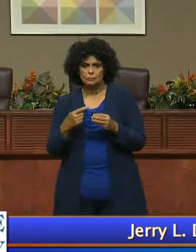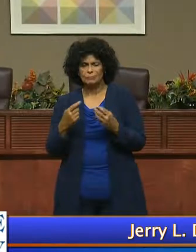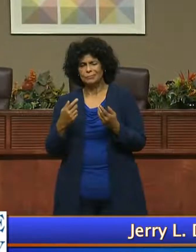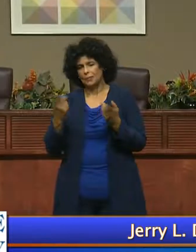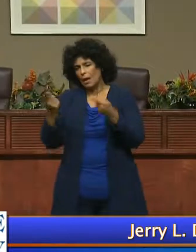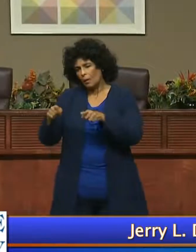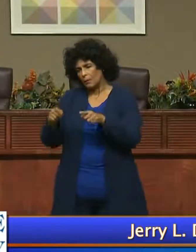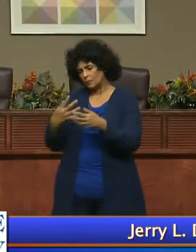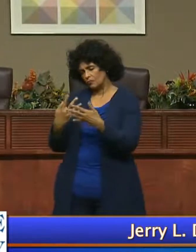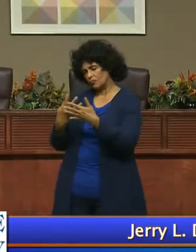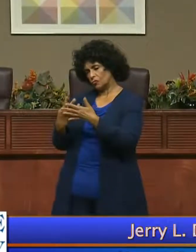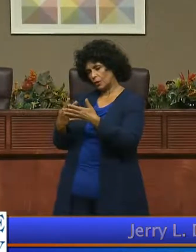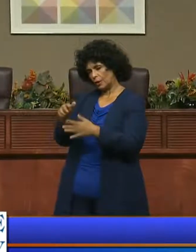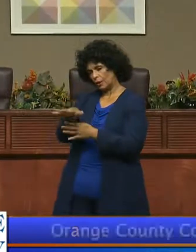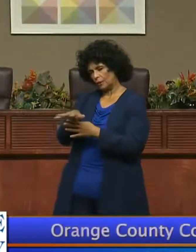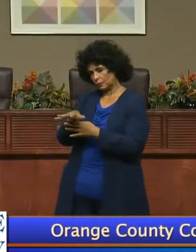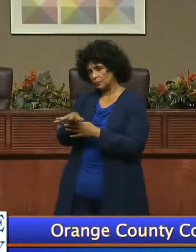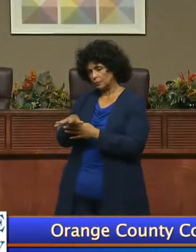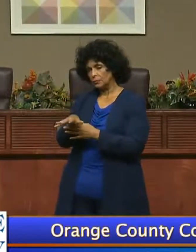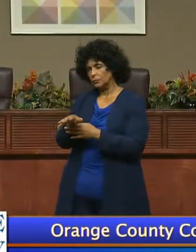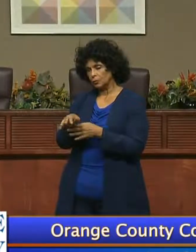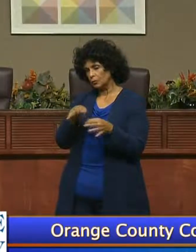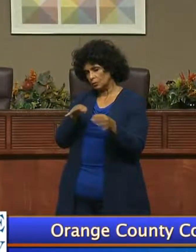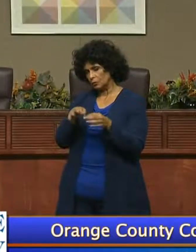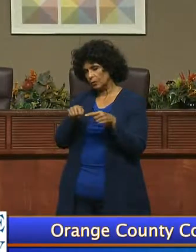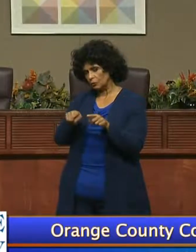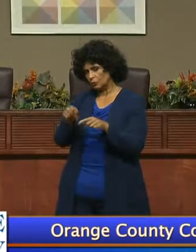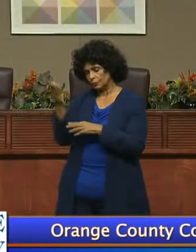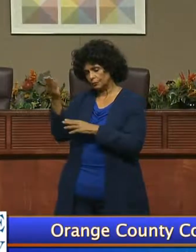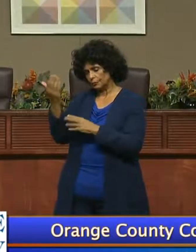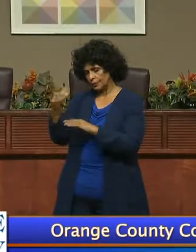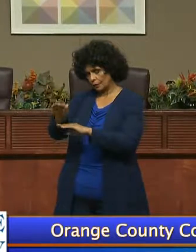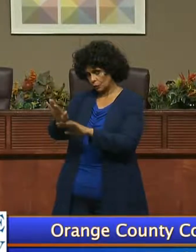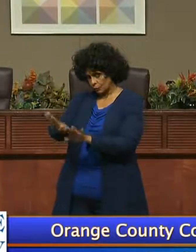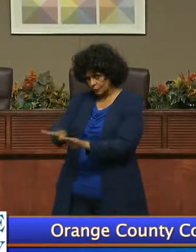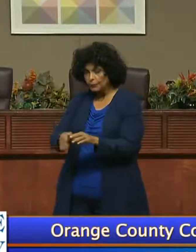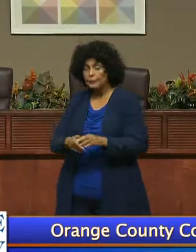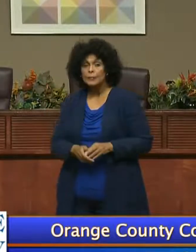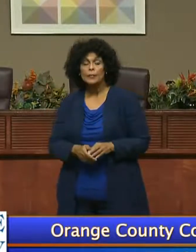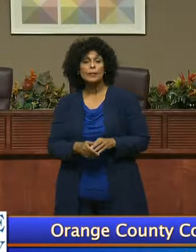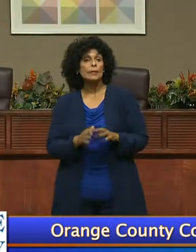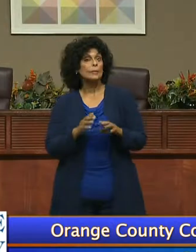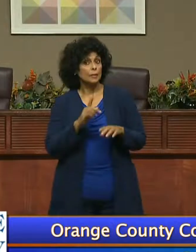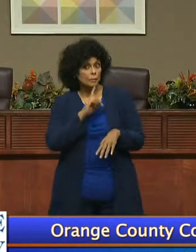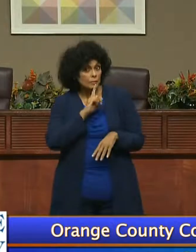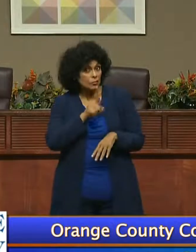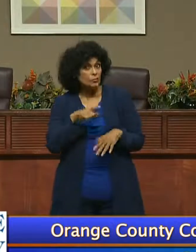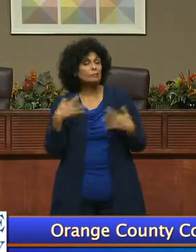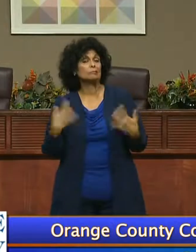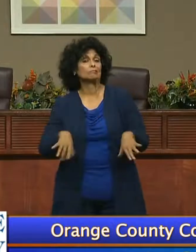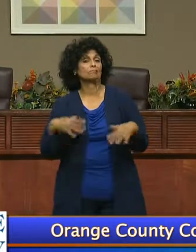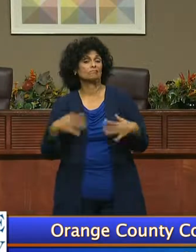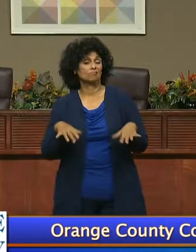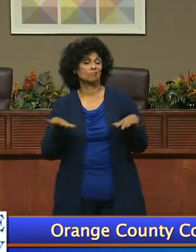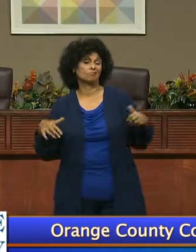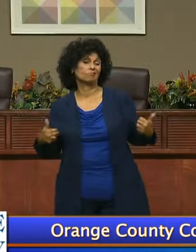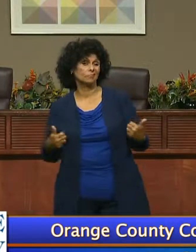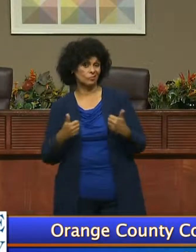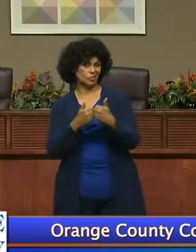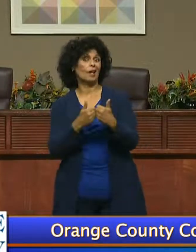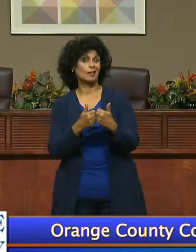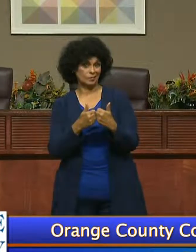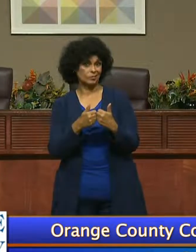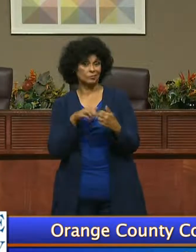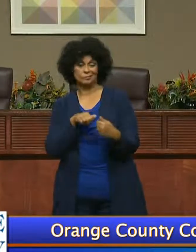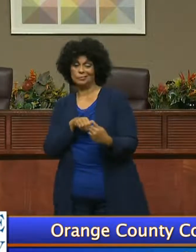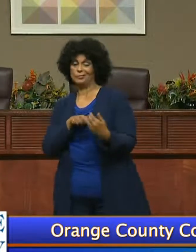within the presentation this afternoon. But we have some significant challenges going forward, so we'll share